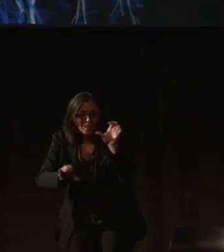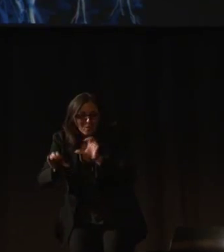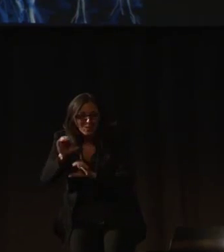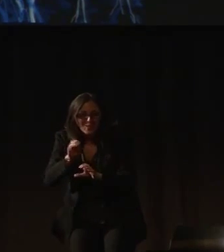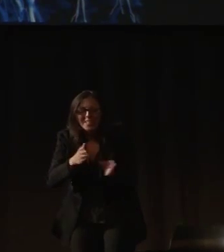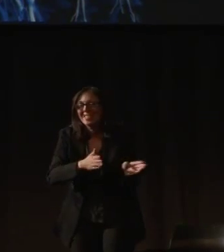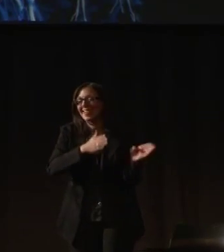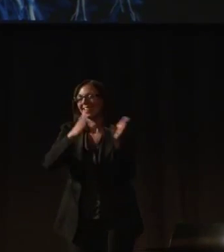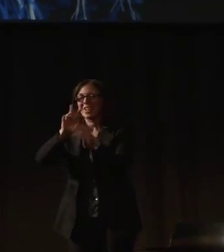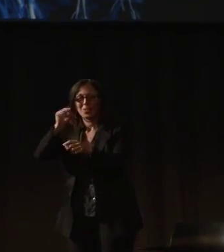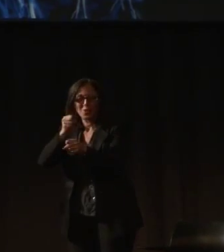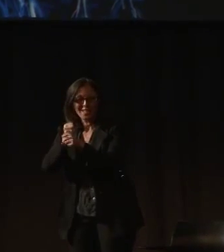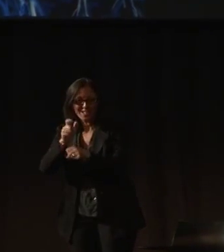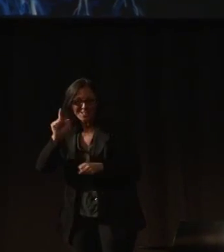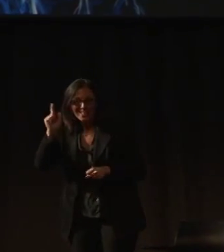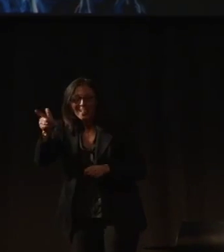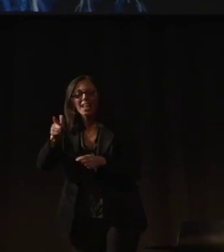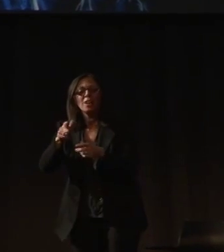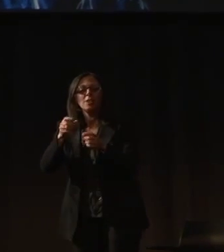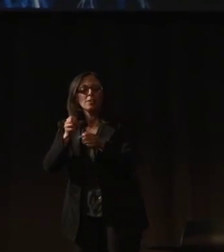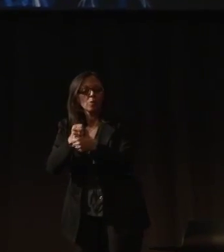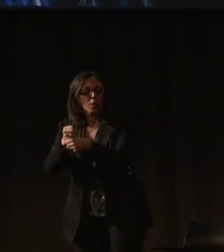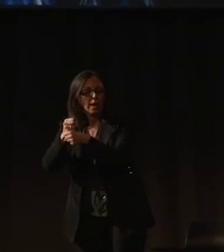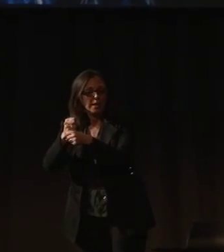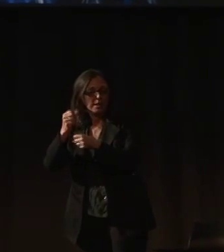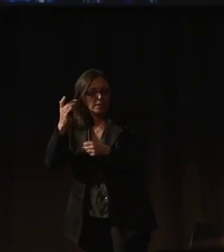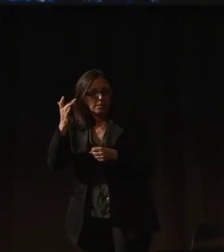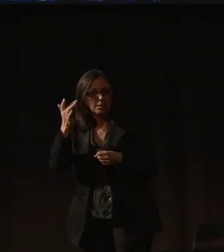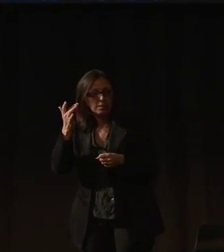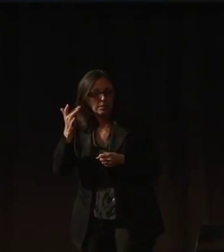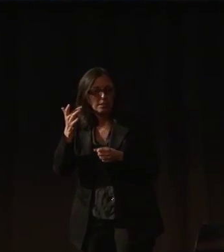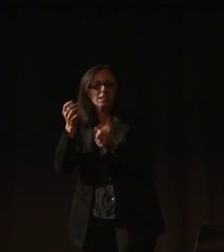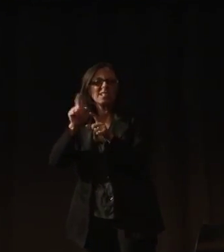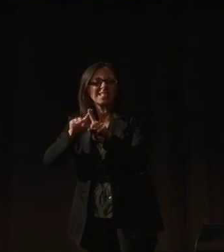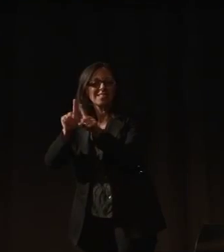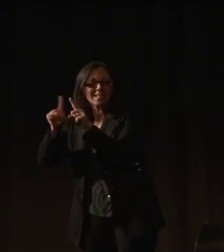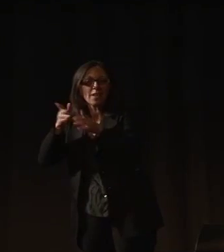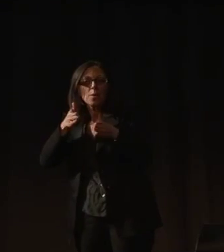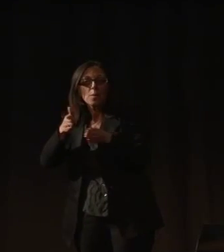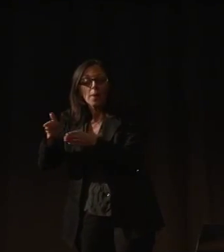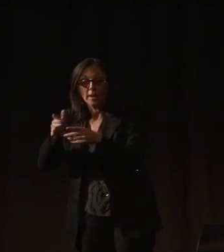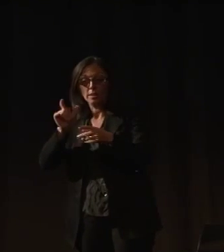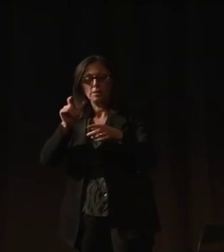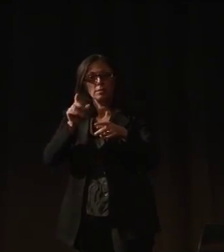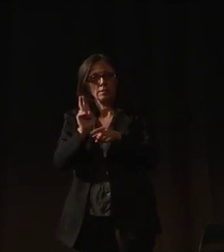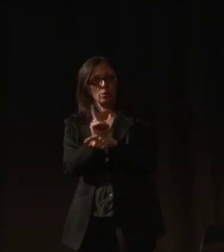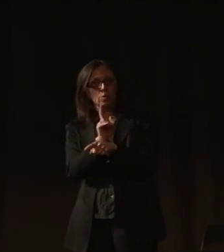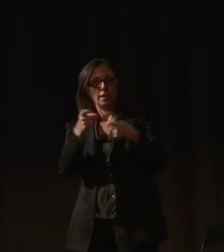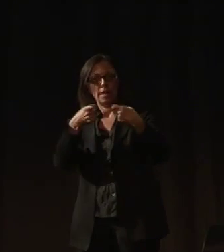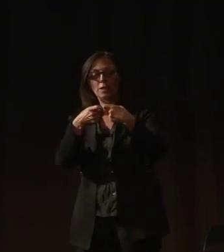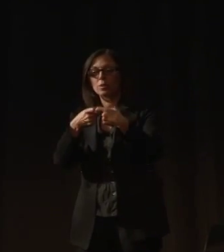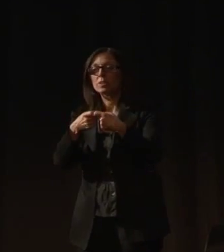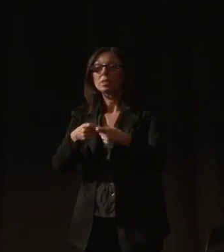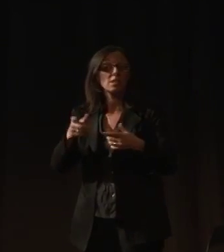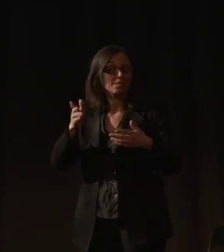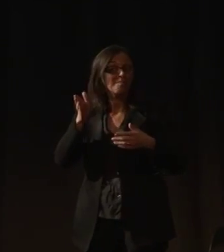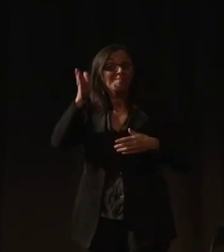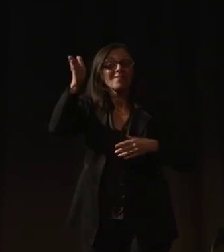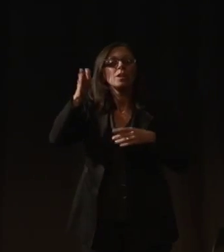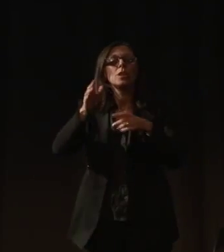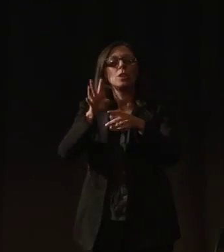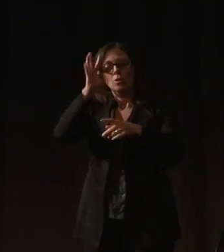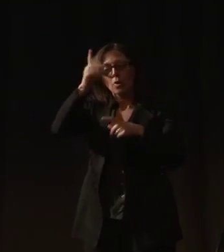and generators and telegraphs. Volta himself designed a telegraph line between Pavia and Milan.